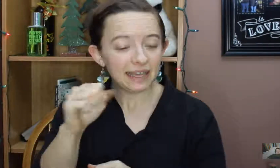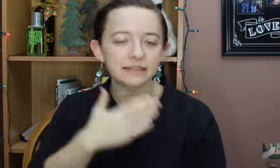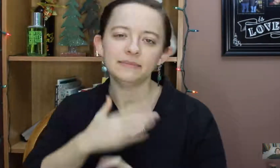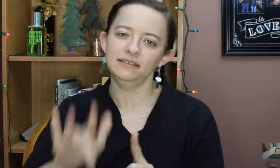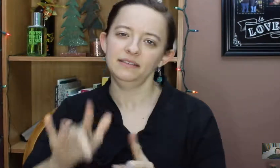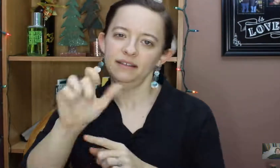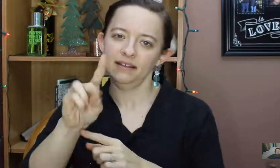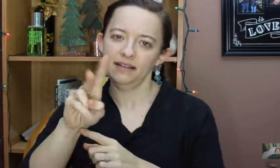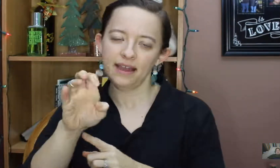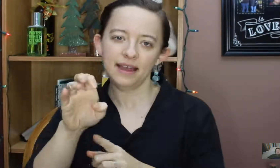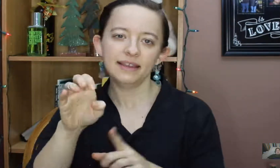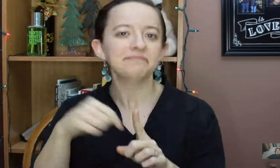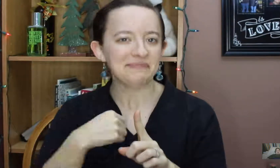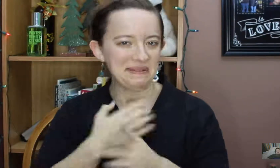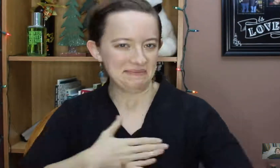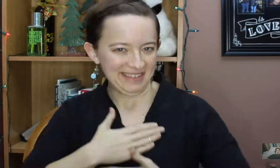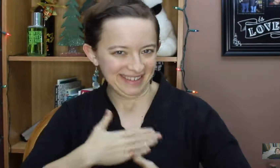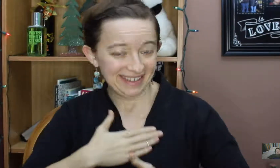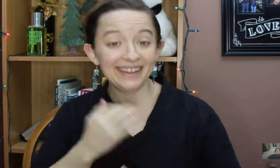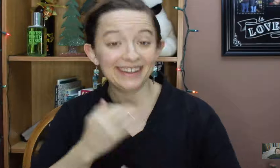if you like this vlog, please leave me a like down below.